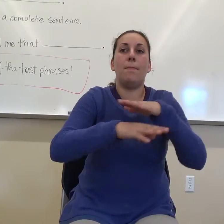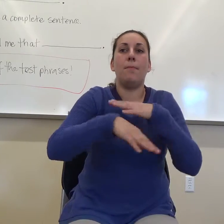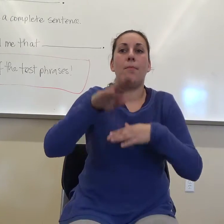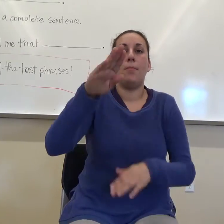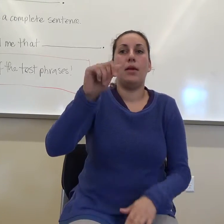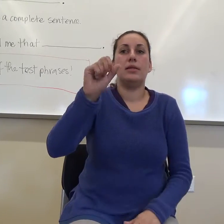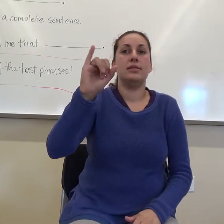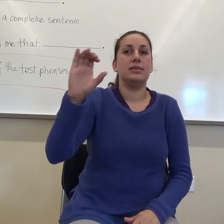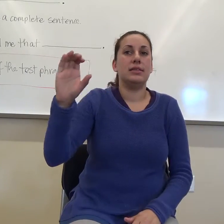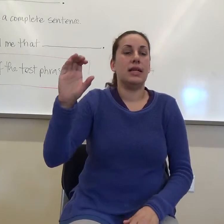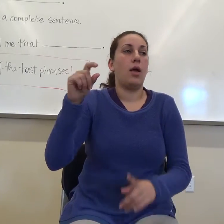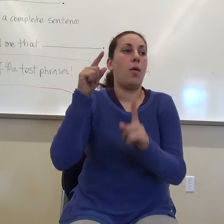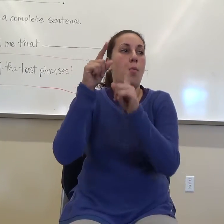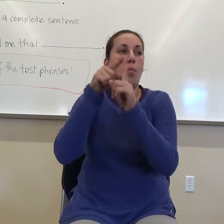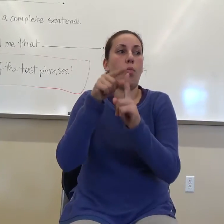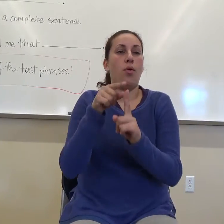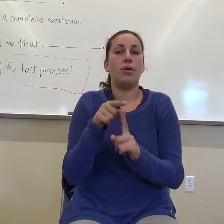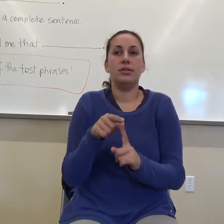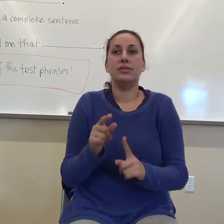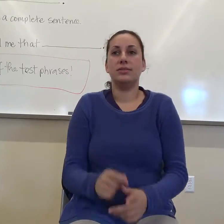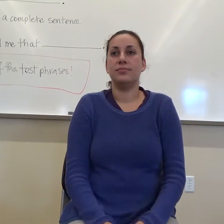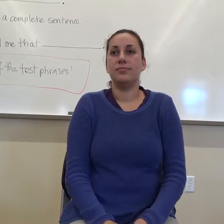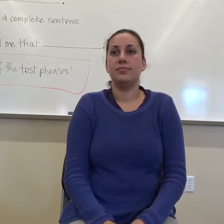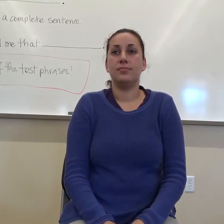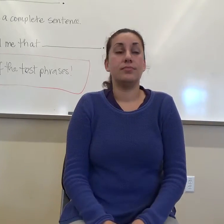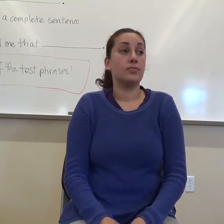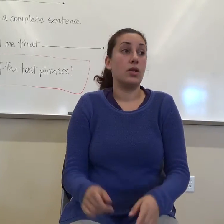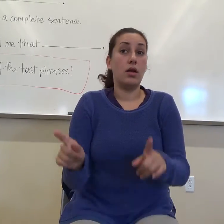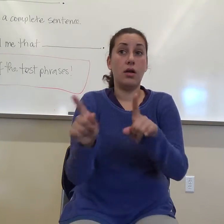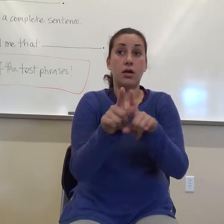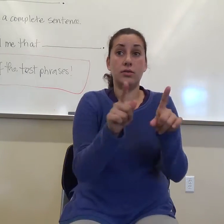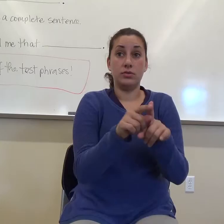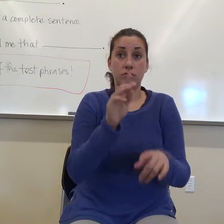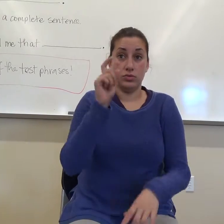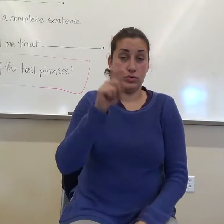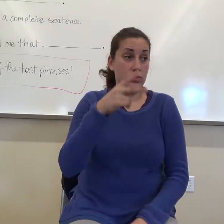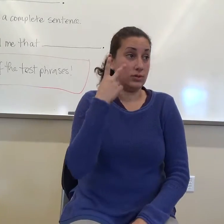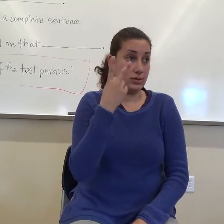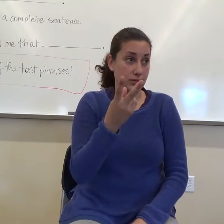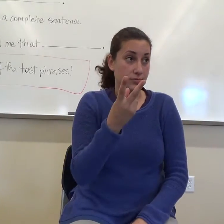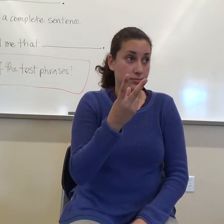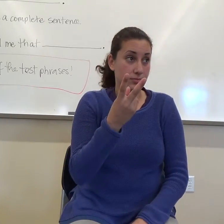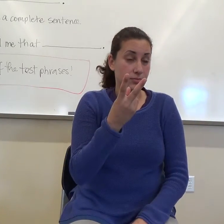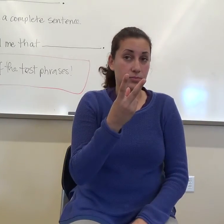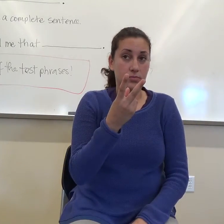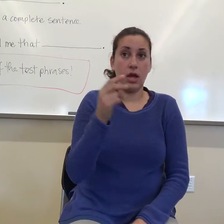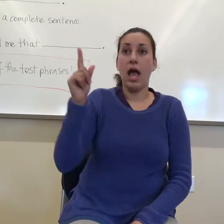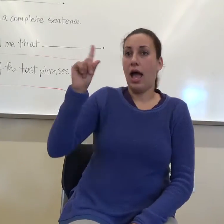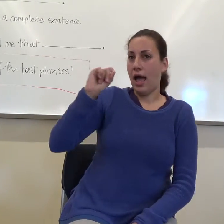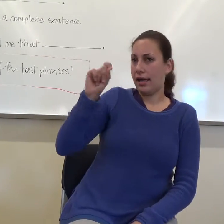And of course, I would also like you to see, ask this, what are they?